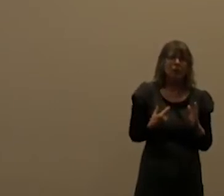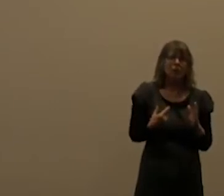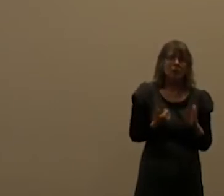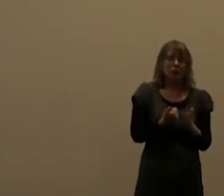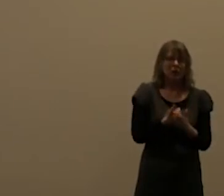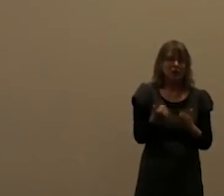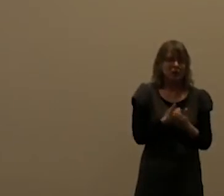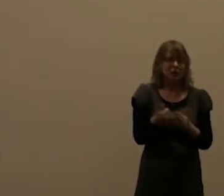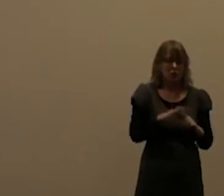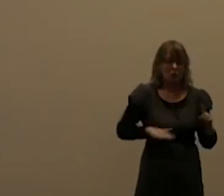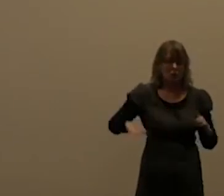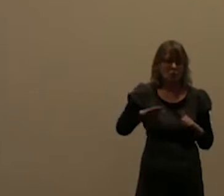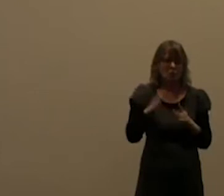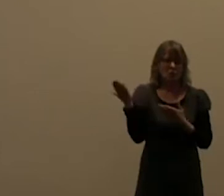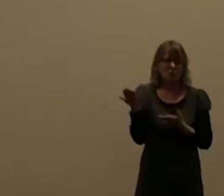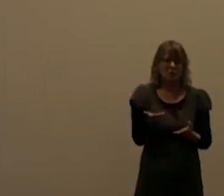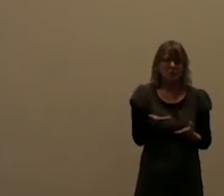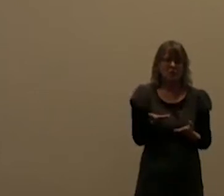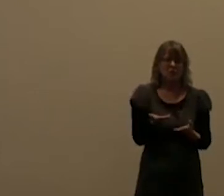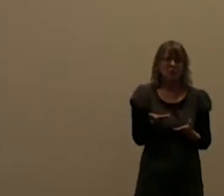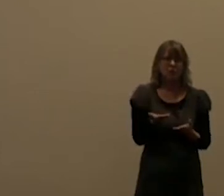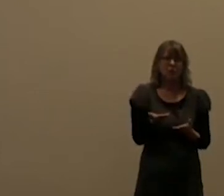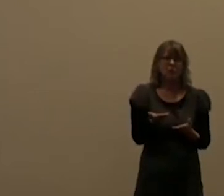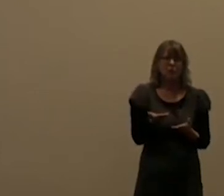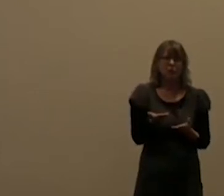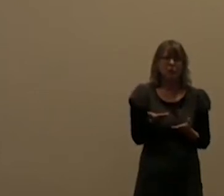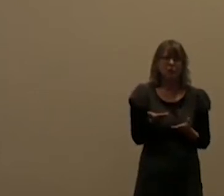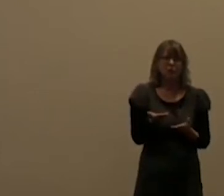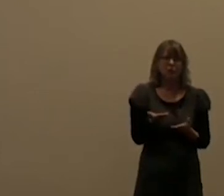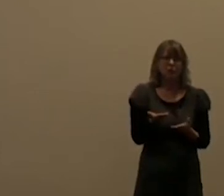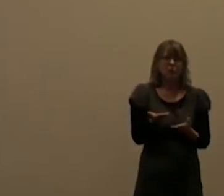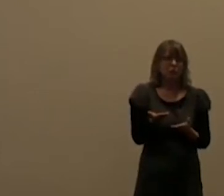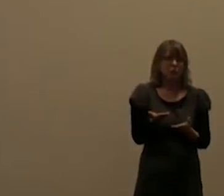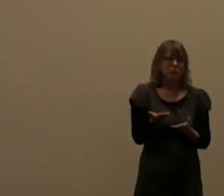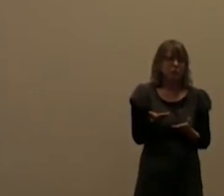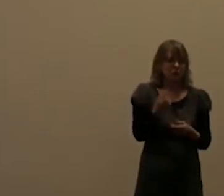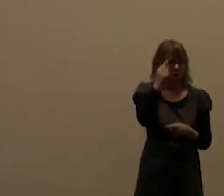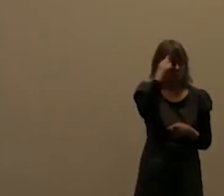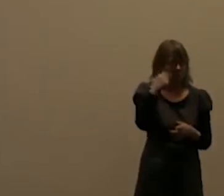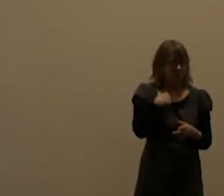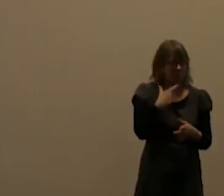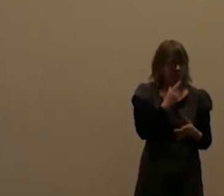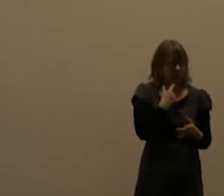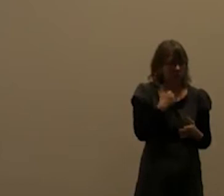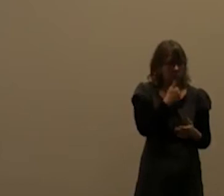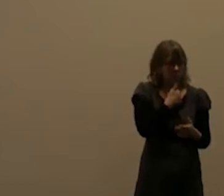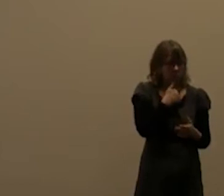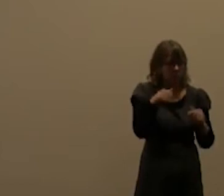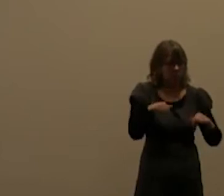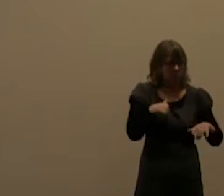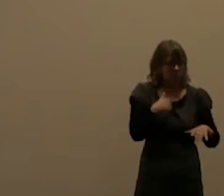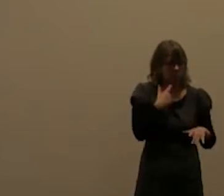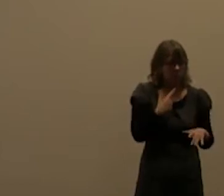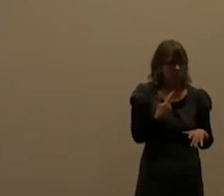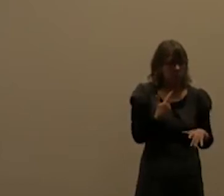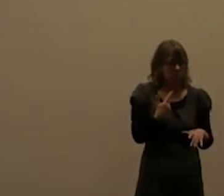service scenario. We have rather than going first party app, I was thinking that can we sort of use this as